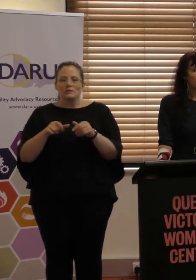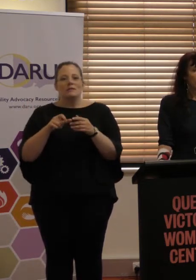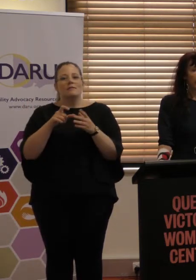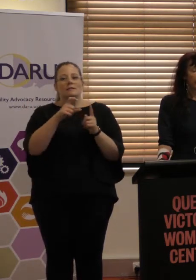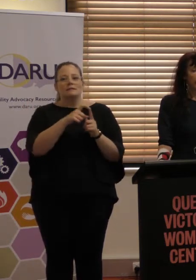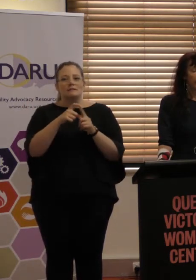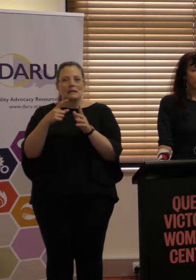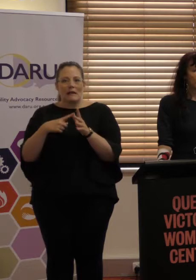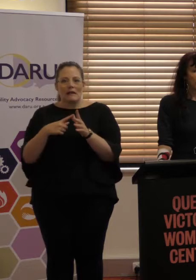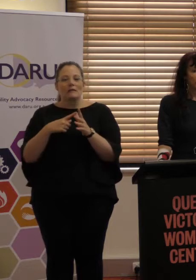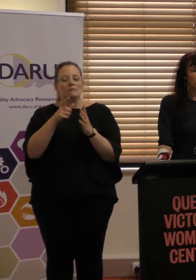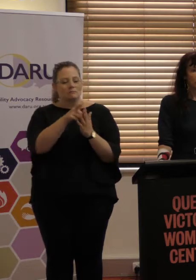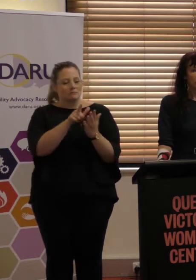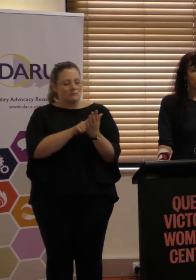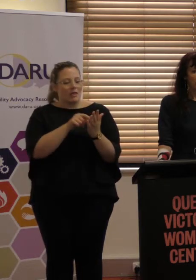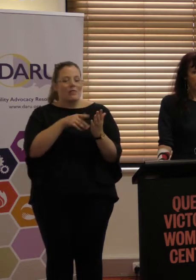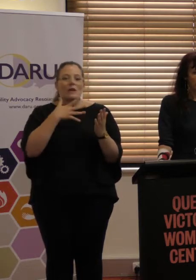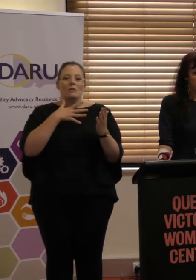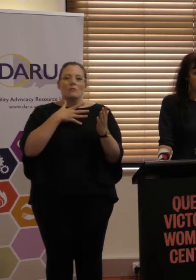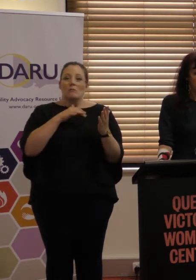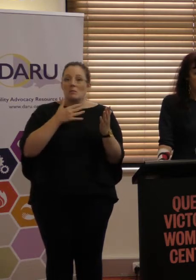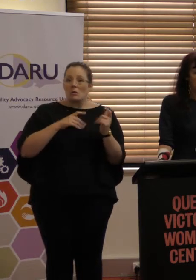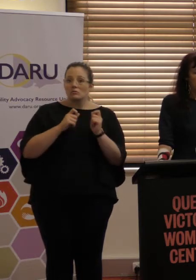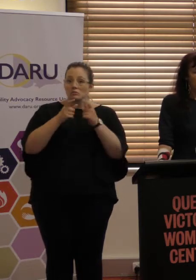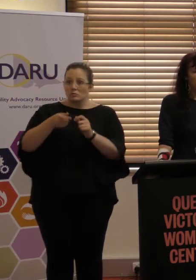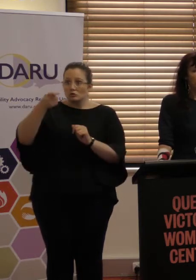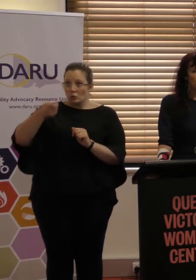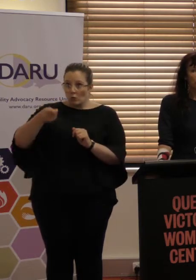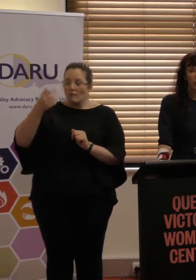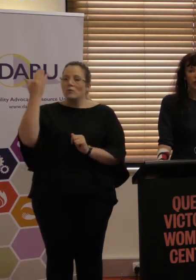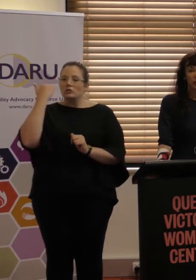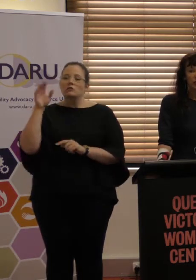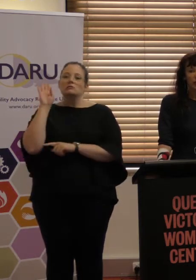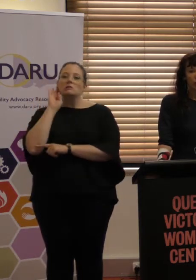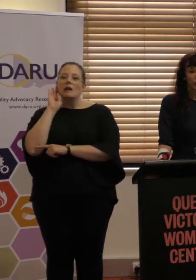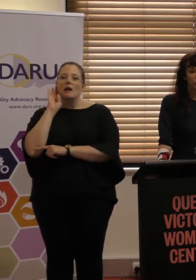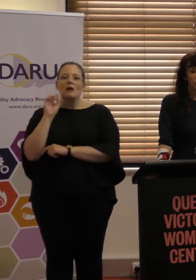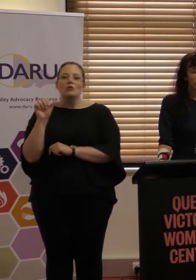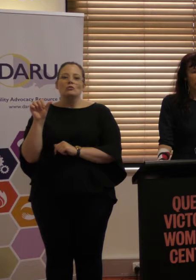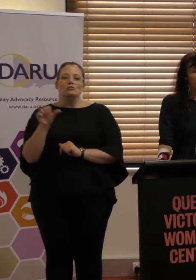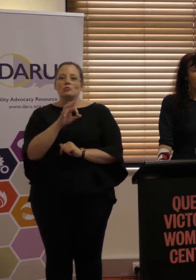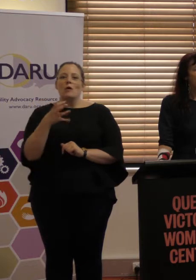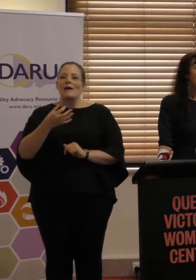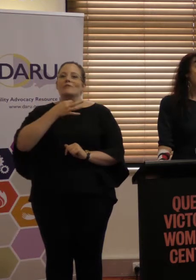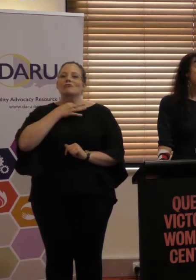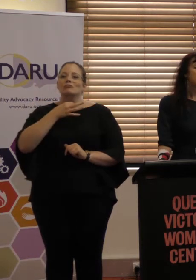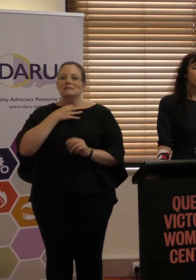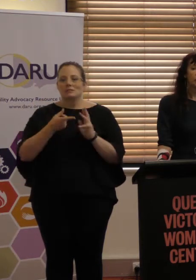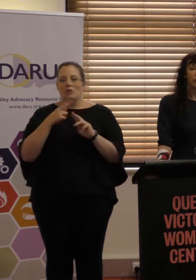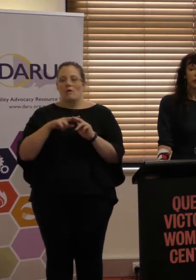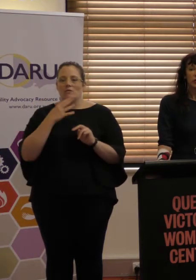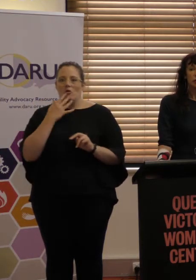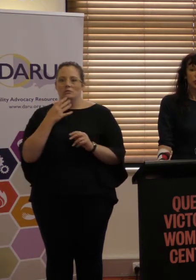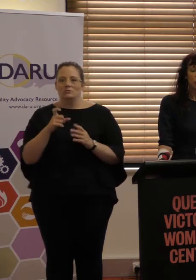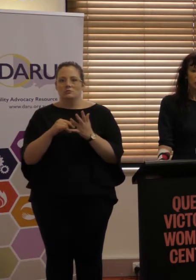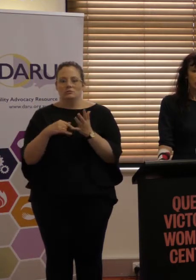court and have a judge hear their case, then there shouldn't be that cost risk. And that was typical of a